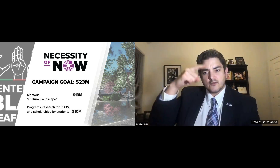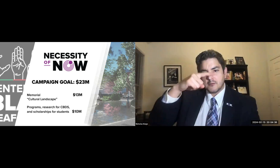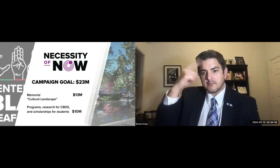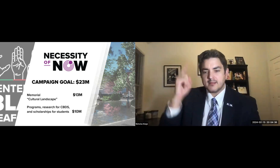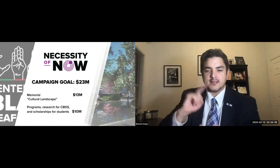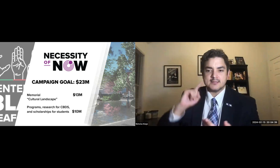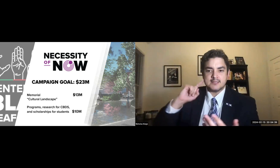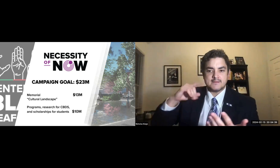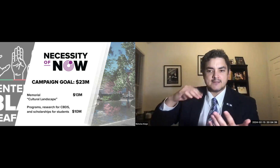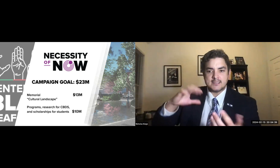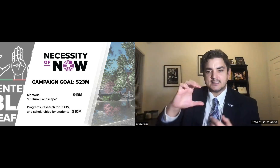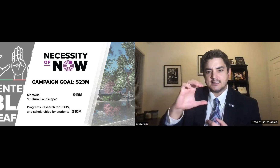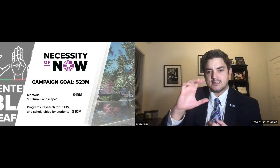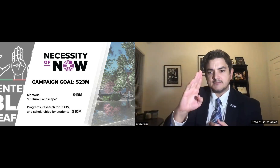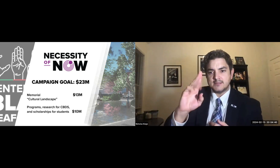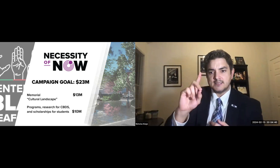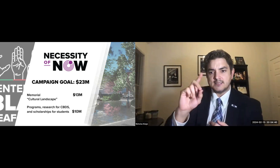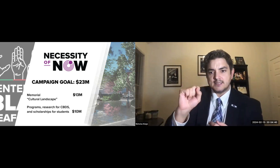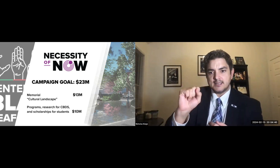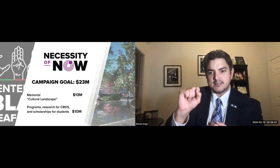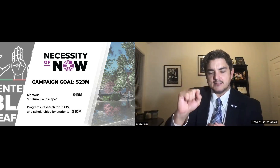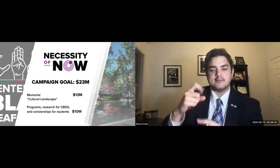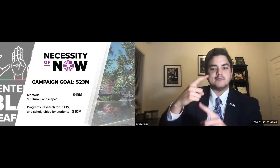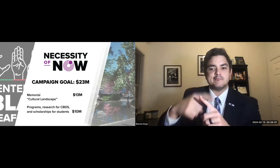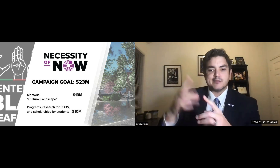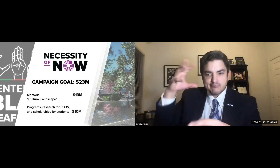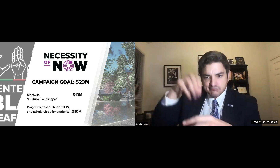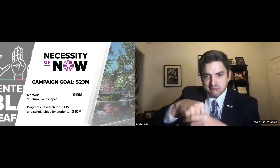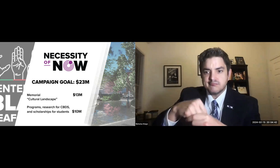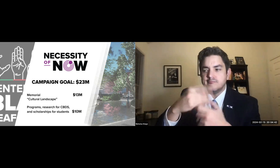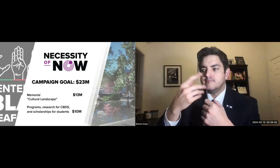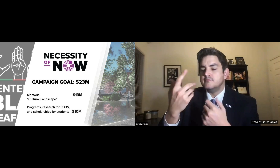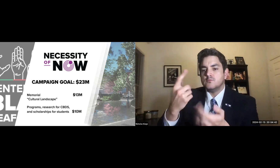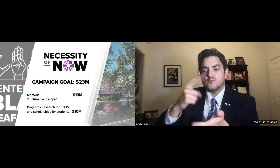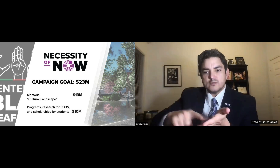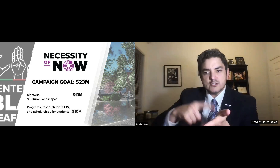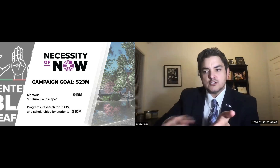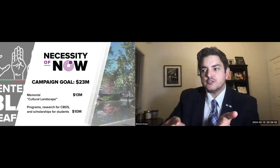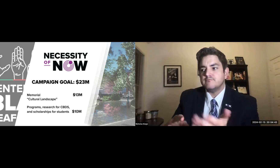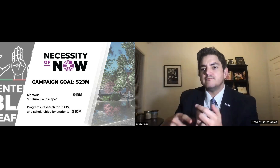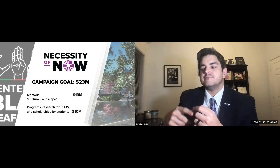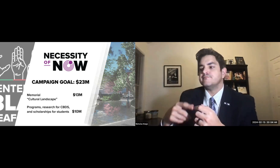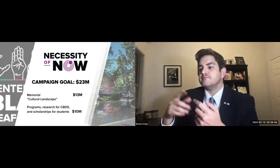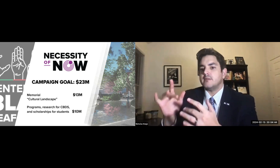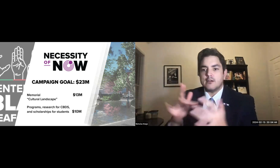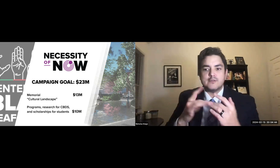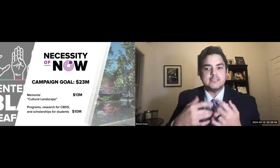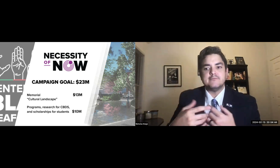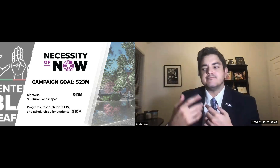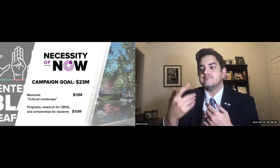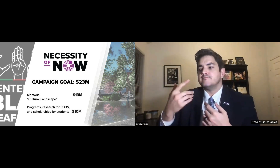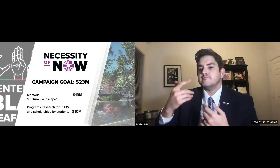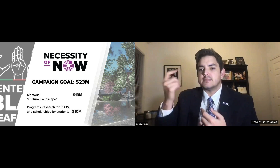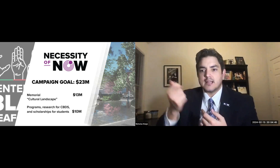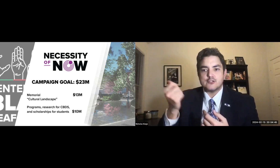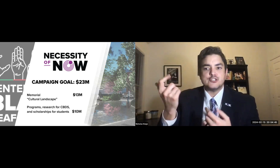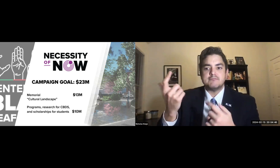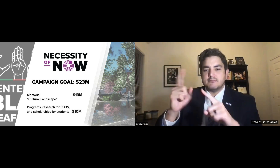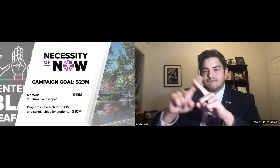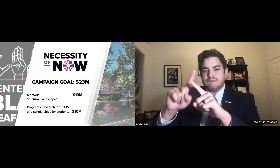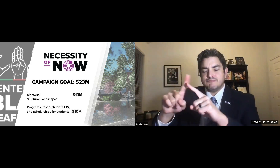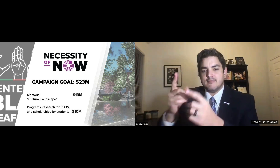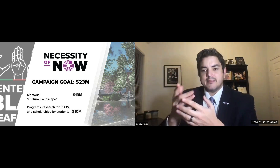10 million that will go toward the newly established Center for Black Deaf Studies. So that involves